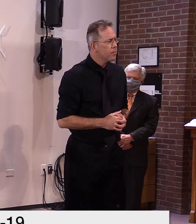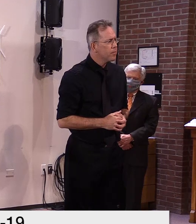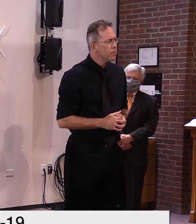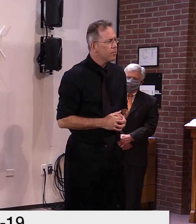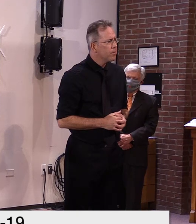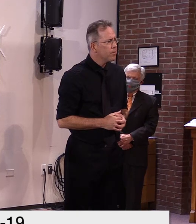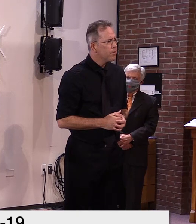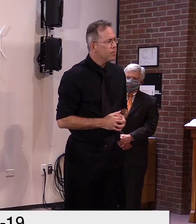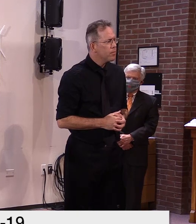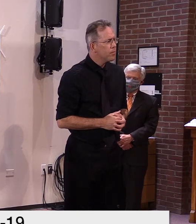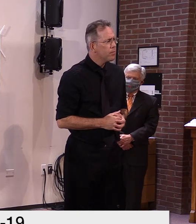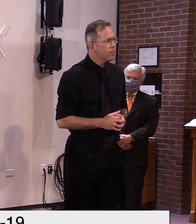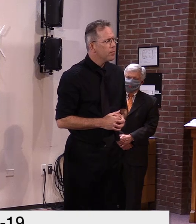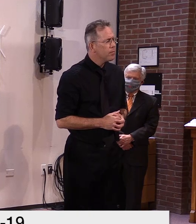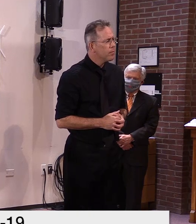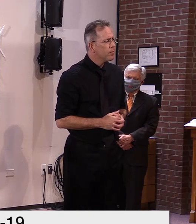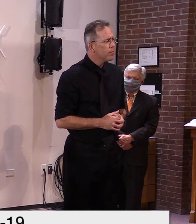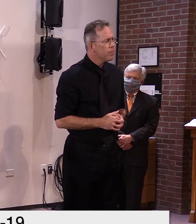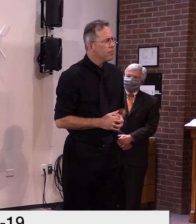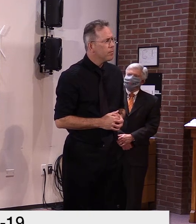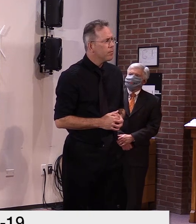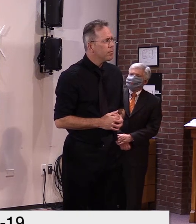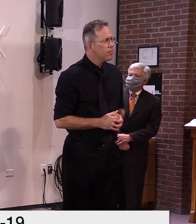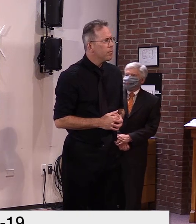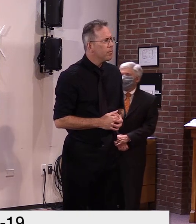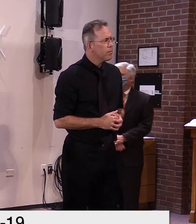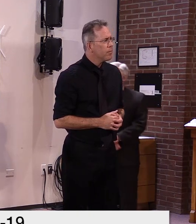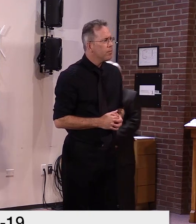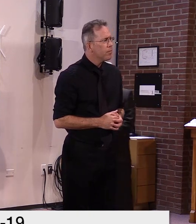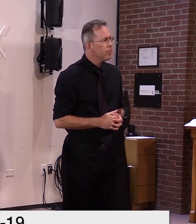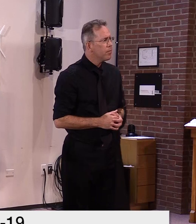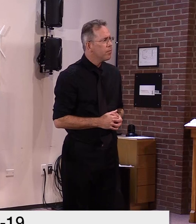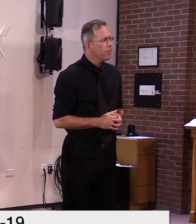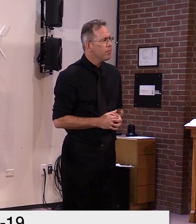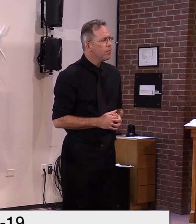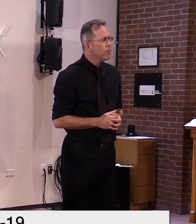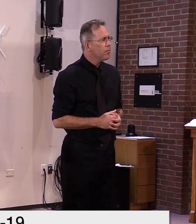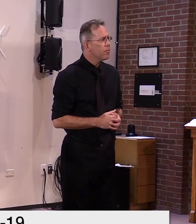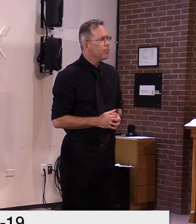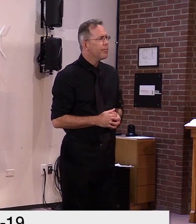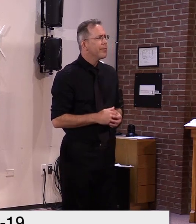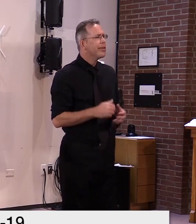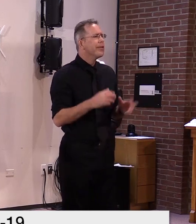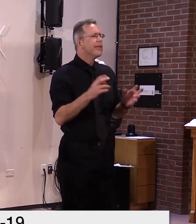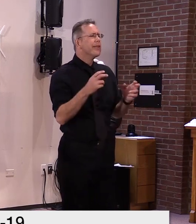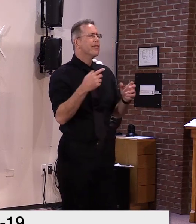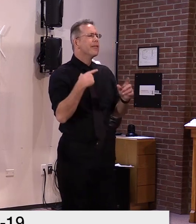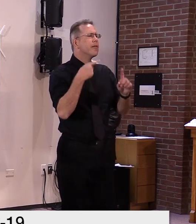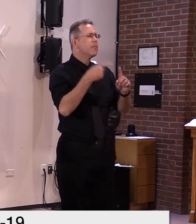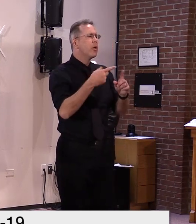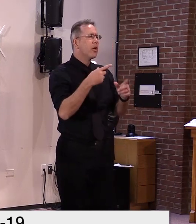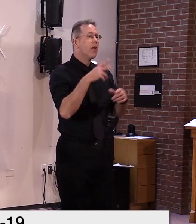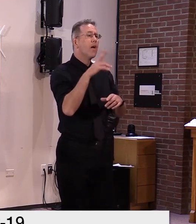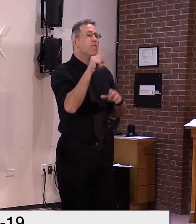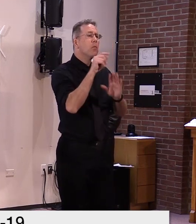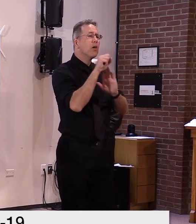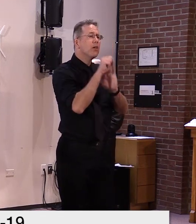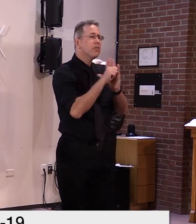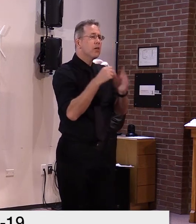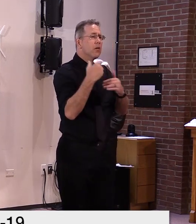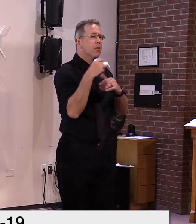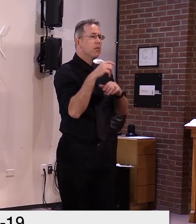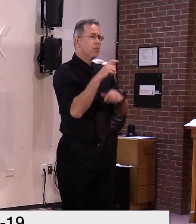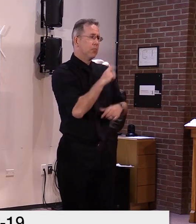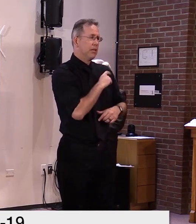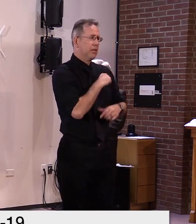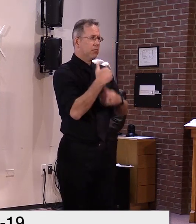Vermont State Police oversight of these embedded workers and the possible negative effects